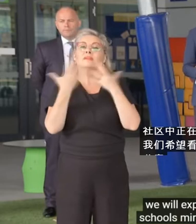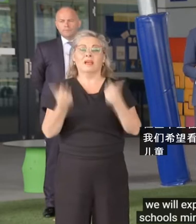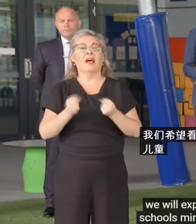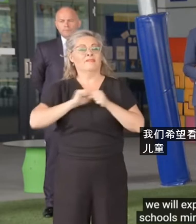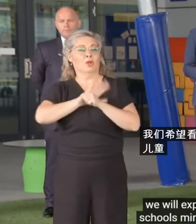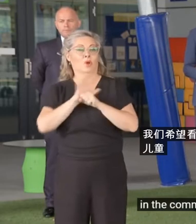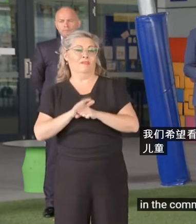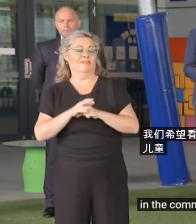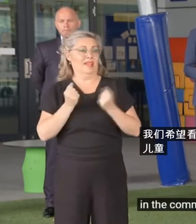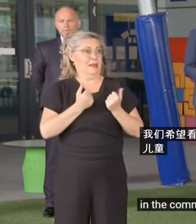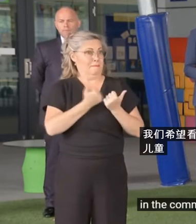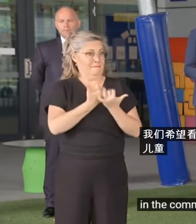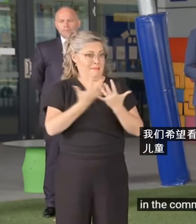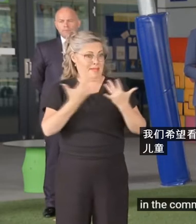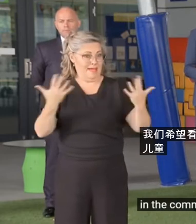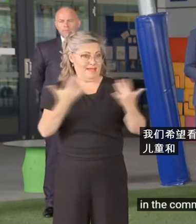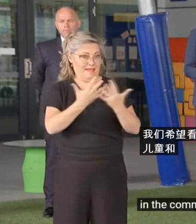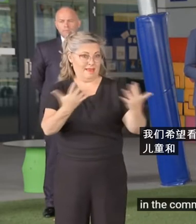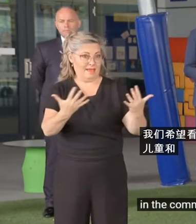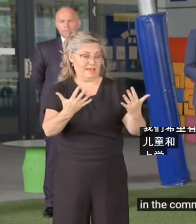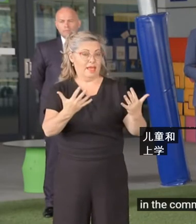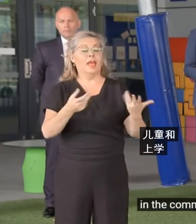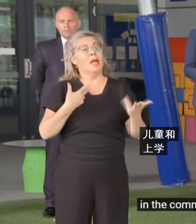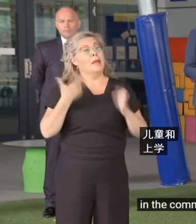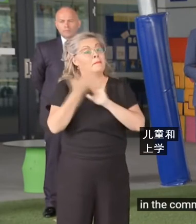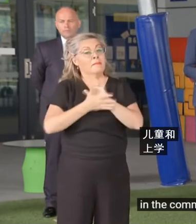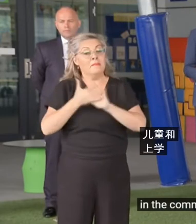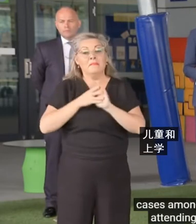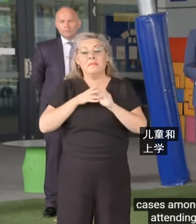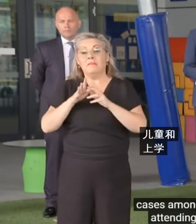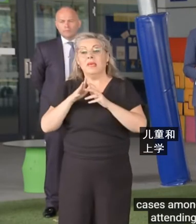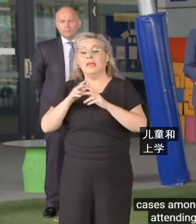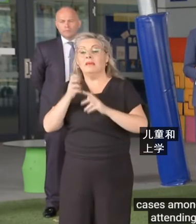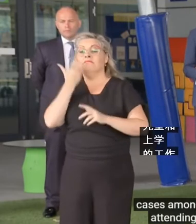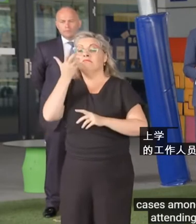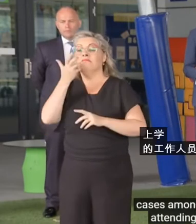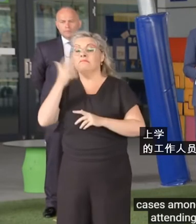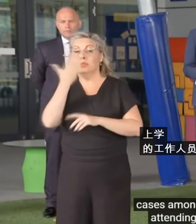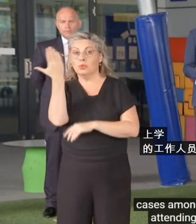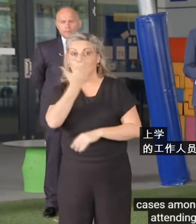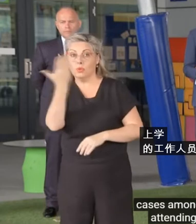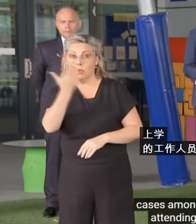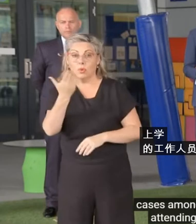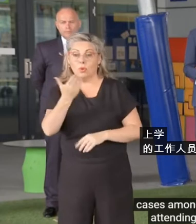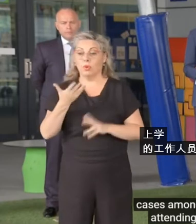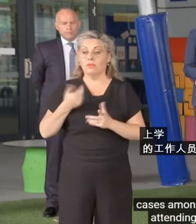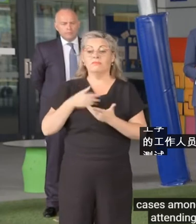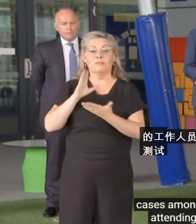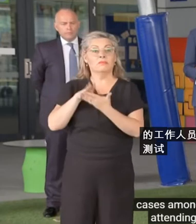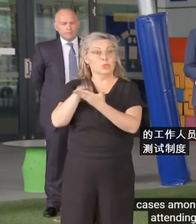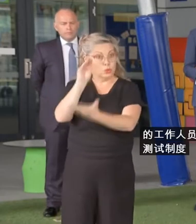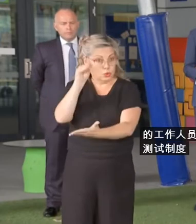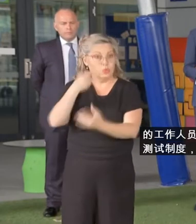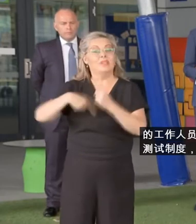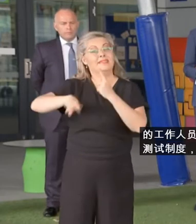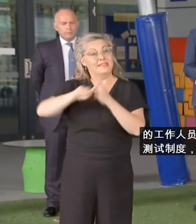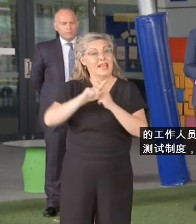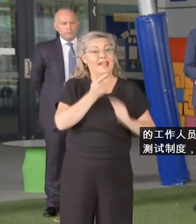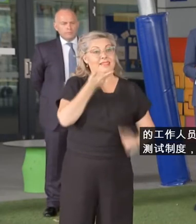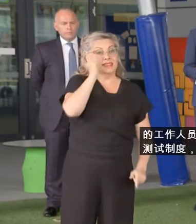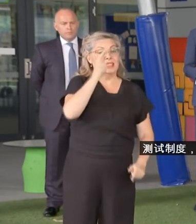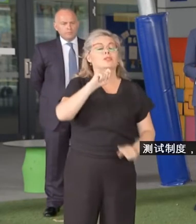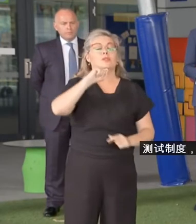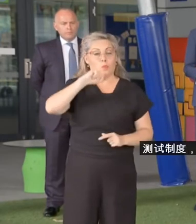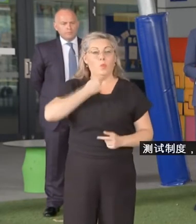see cases amongst children and staff attending schools. The twice-weekly testing regime that